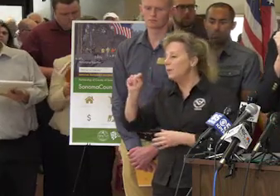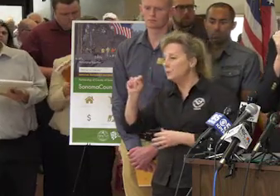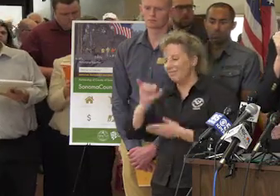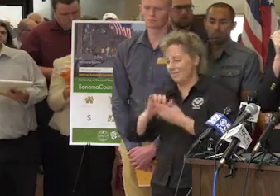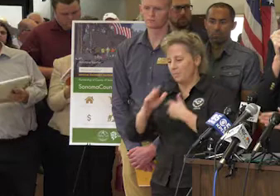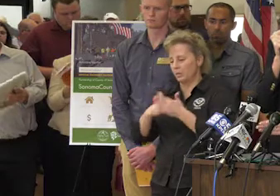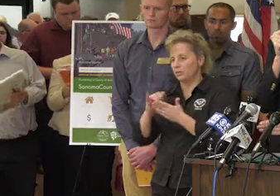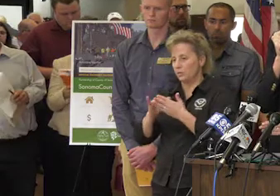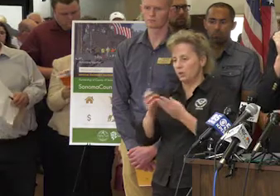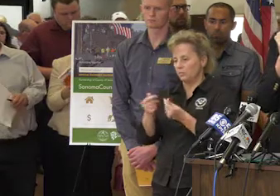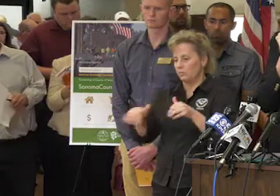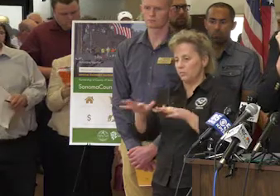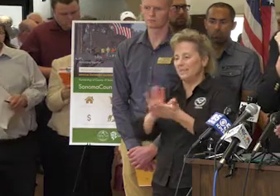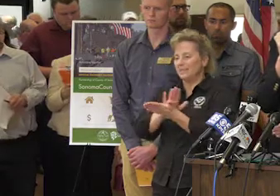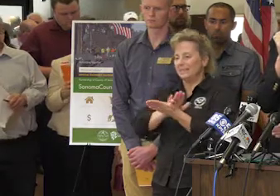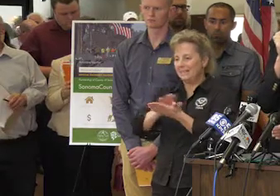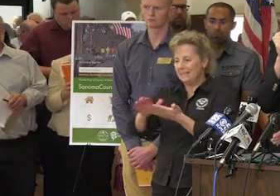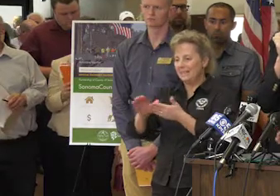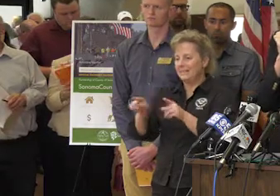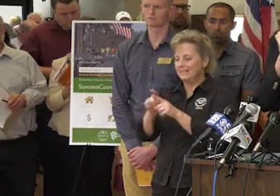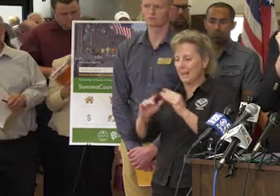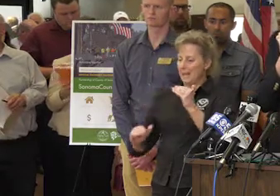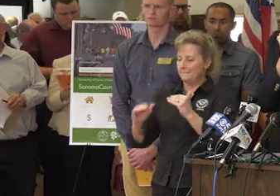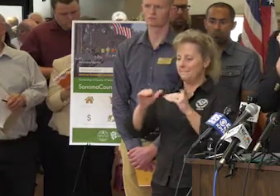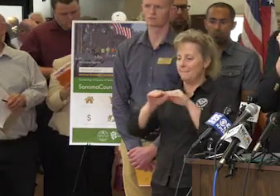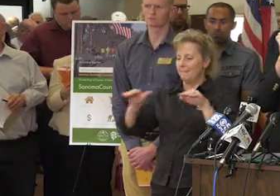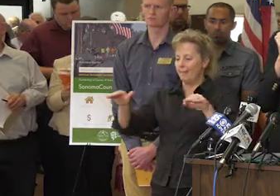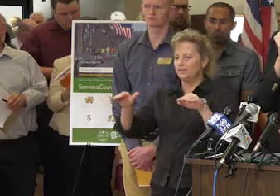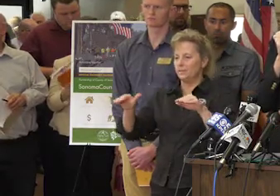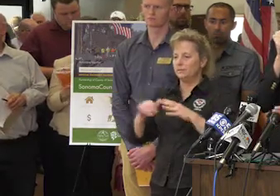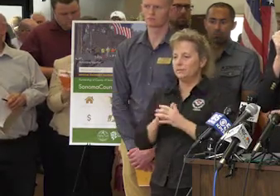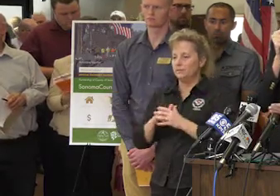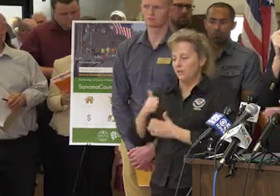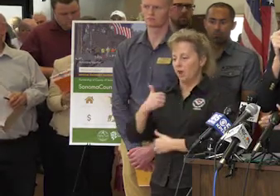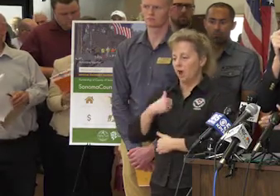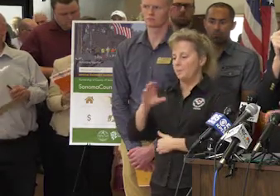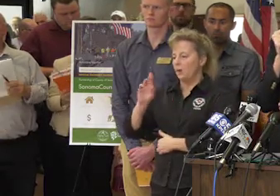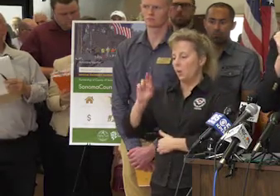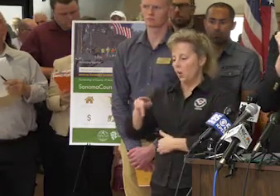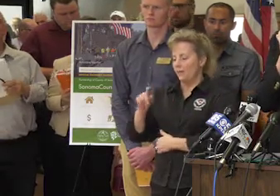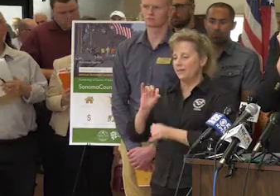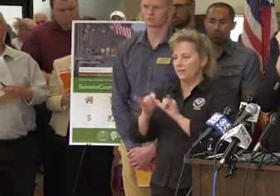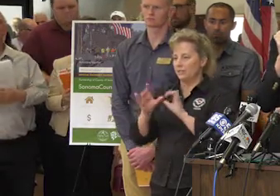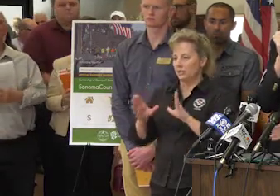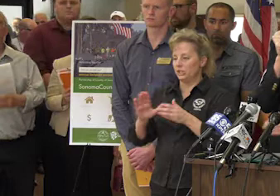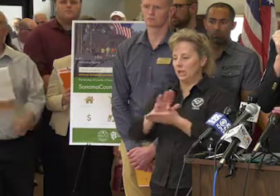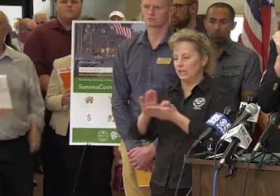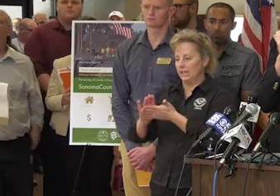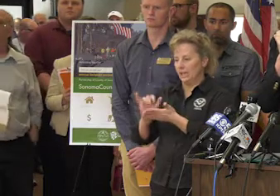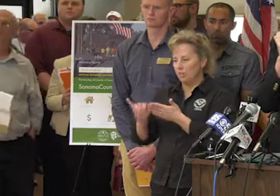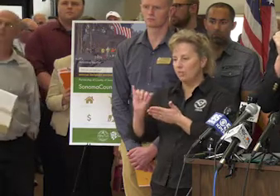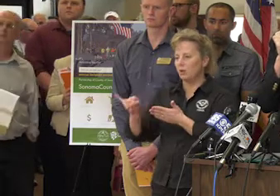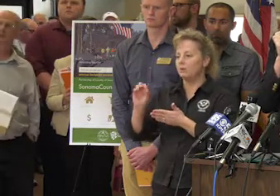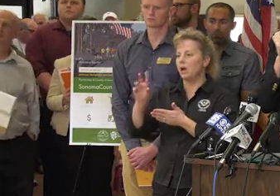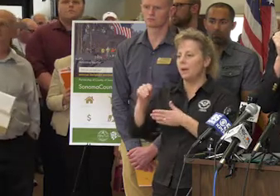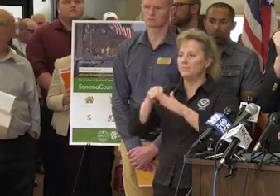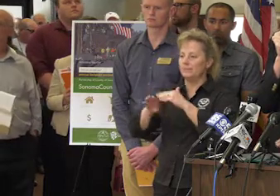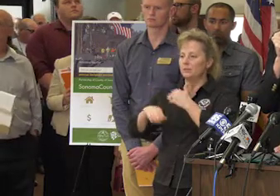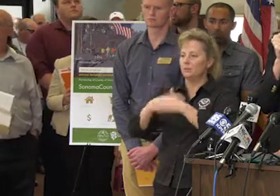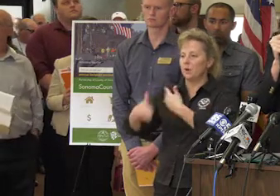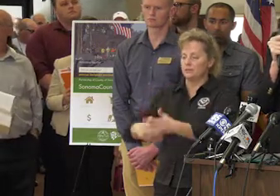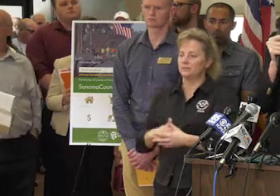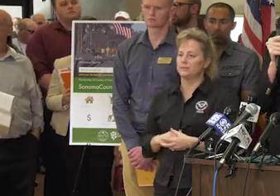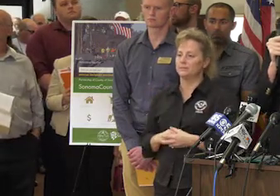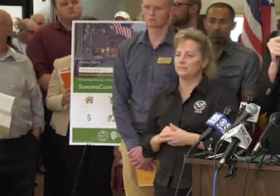those properties are clean to the same level that the Army Corps of Engineers is cleaning those that opt into the